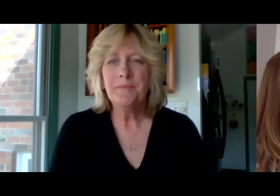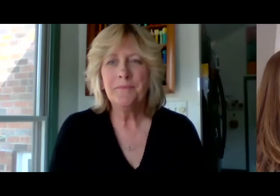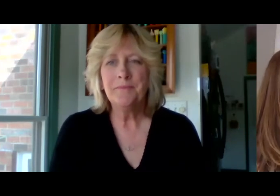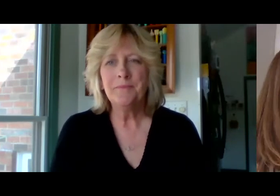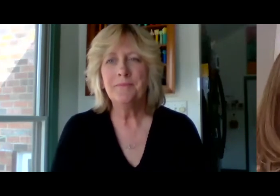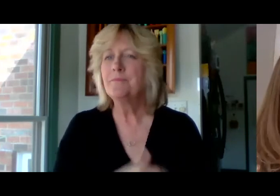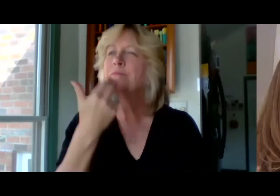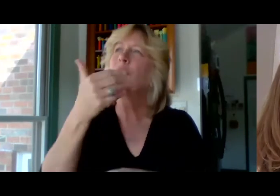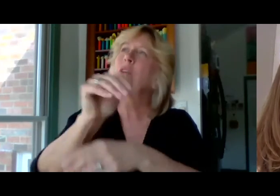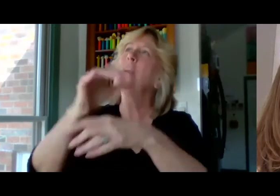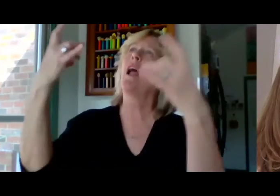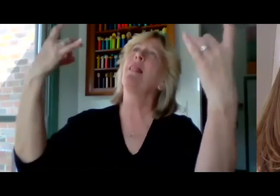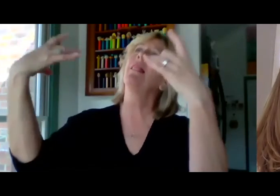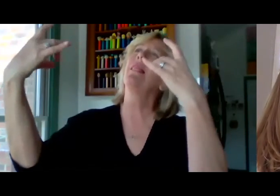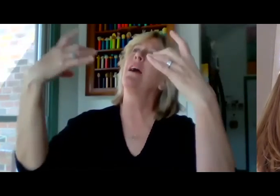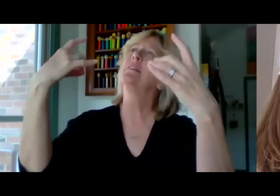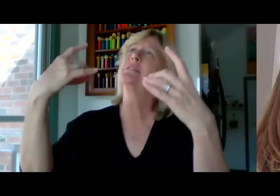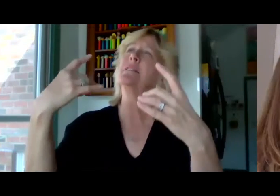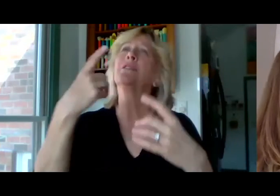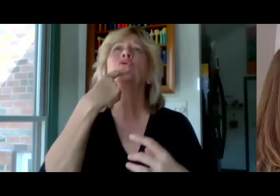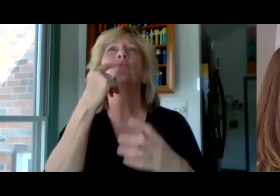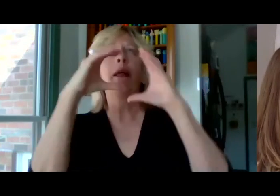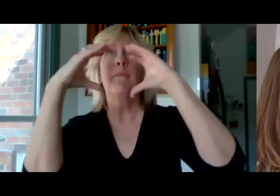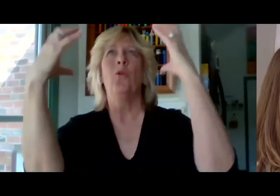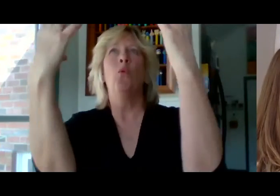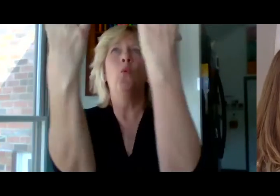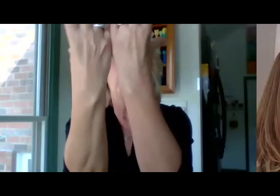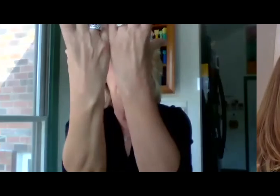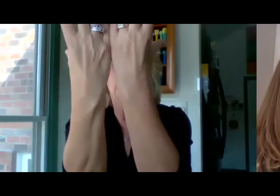Good night, light and the red balloon.